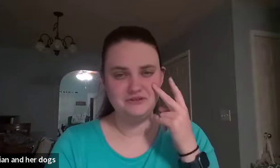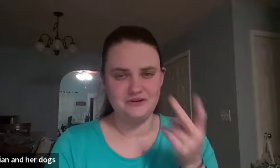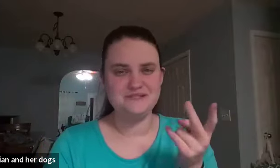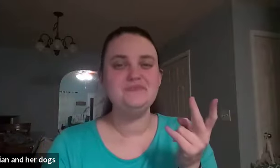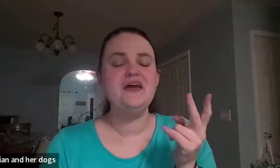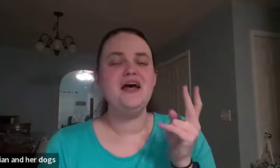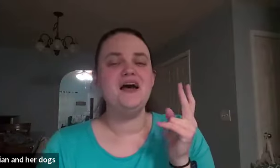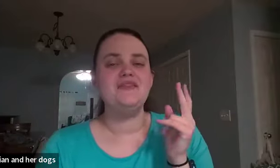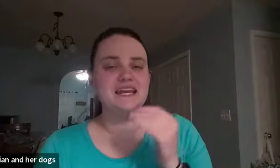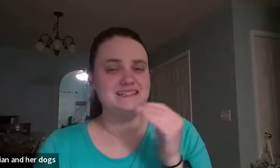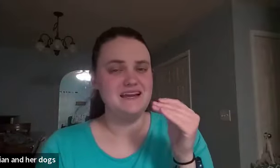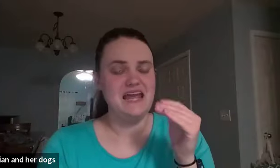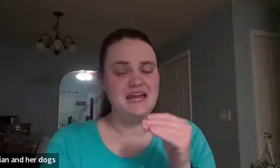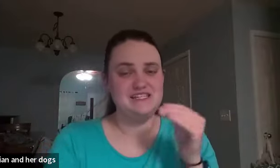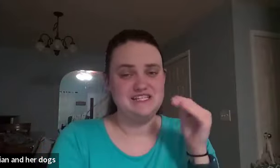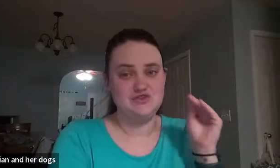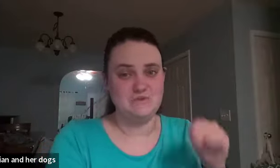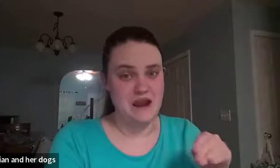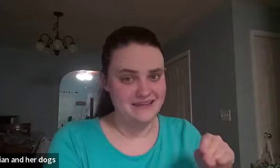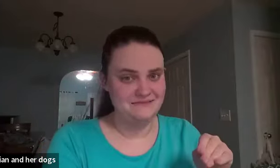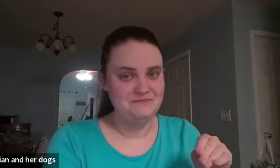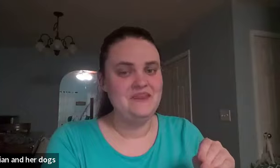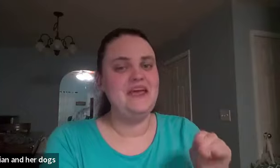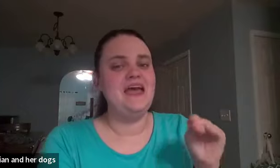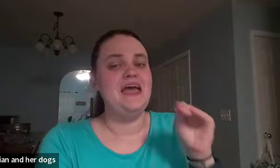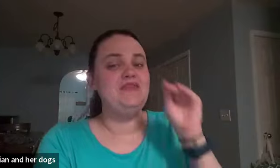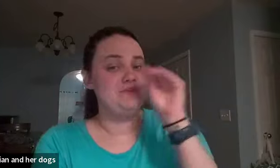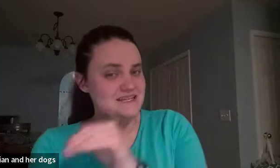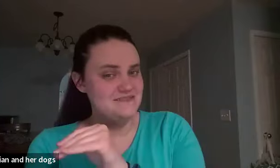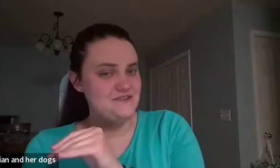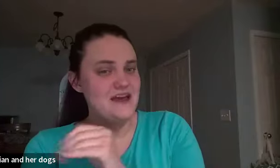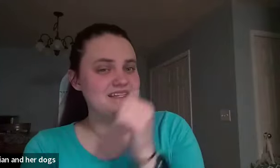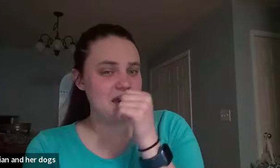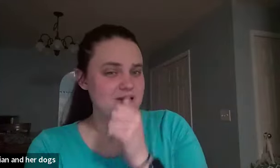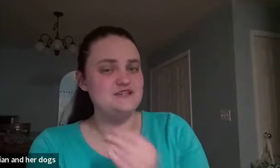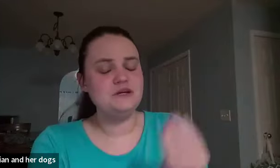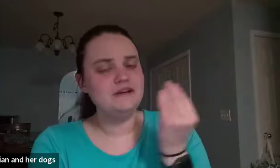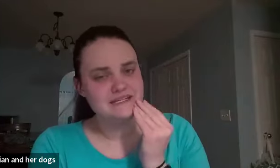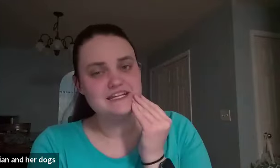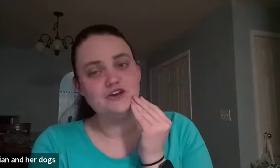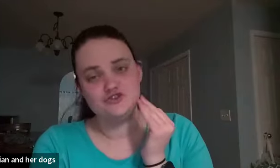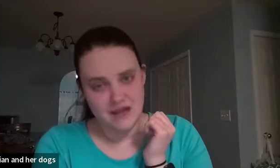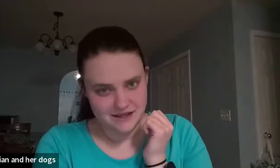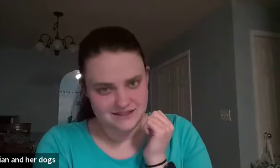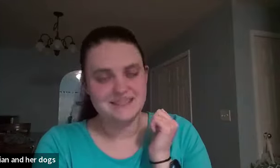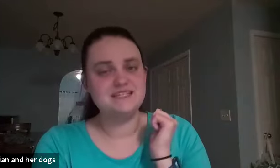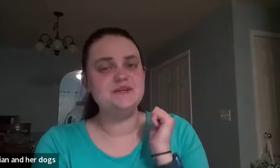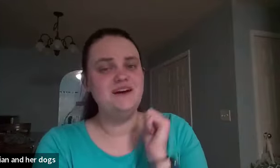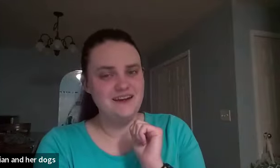you'll notice the next sign is dragon. And the reason for that is not because we are eating dragons. It is